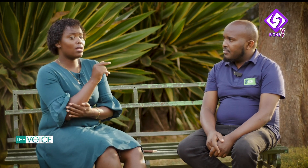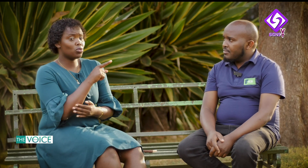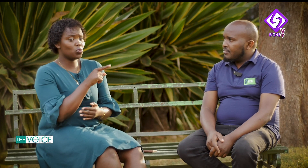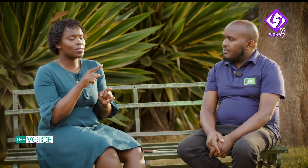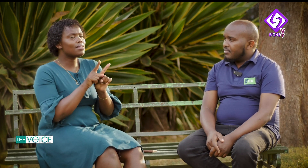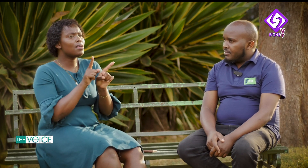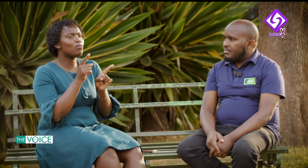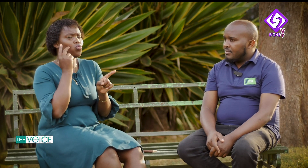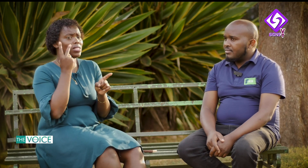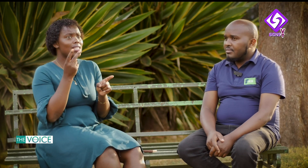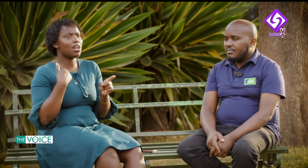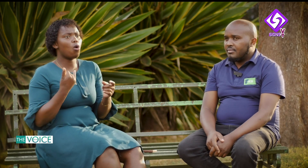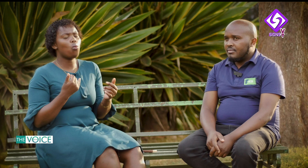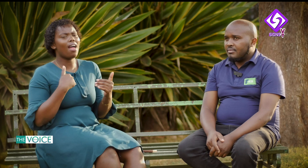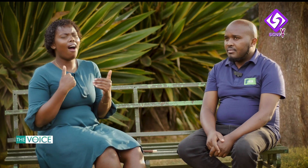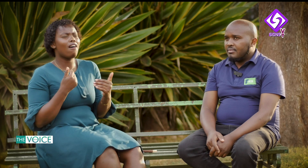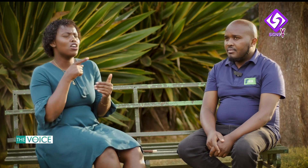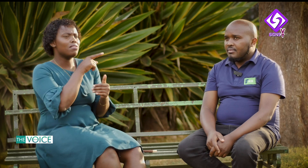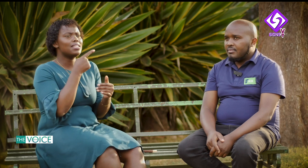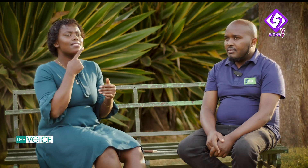So I want to ask you,